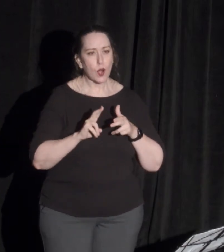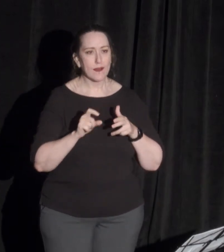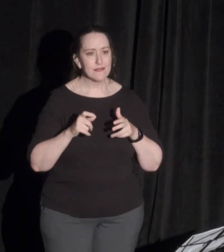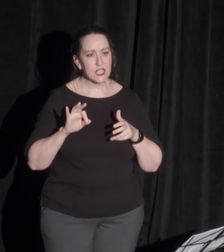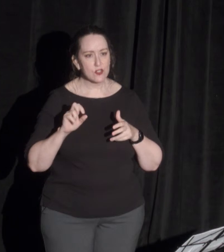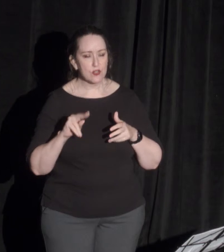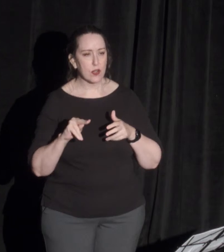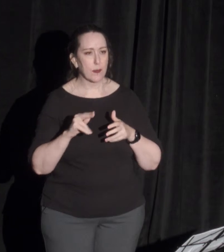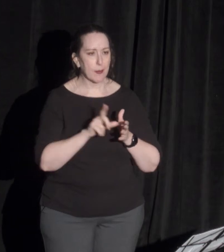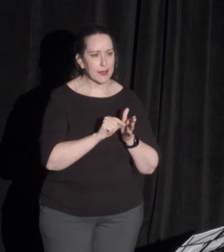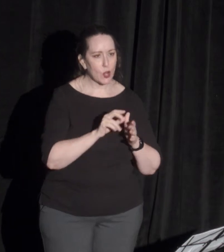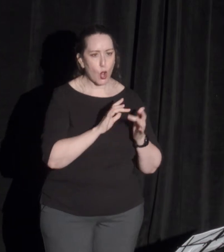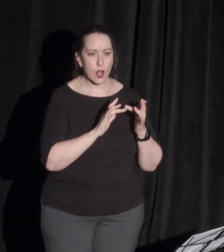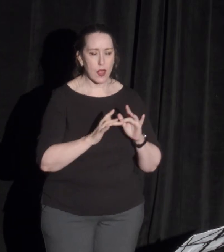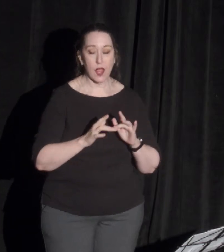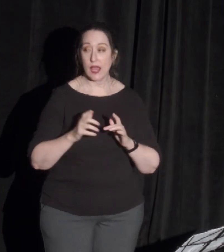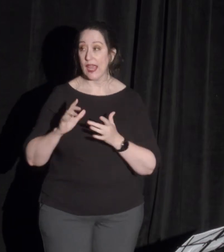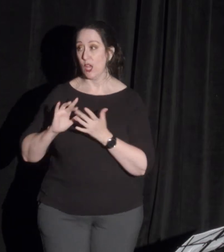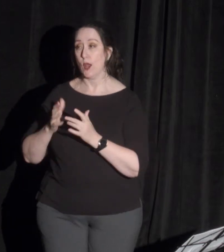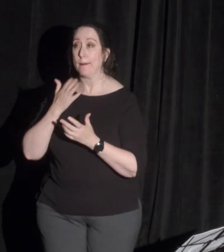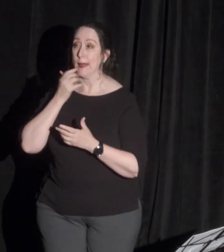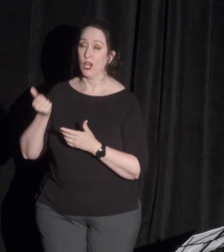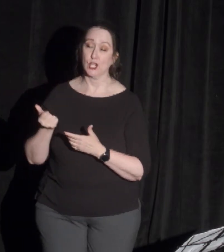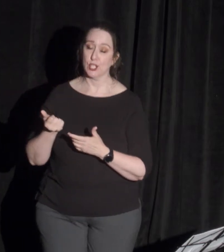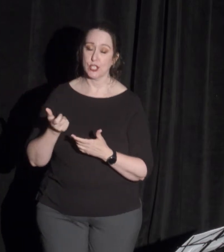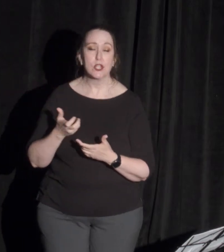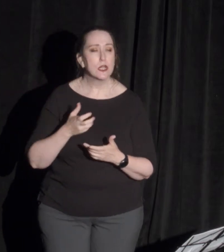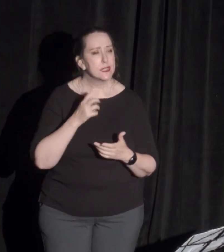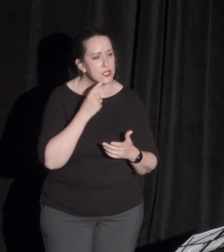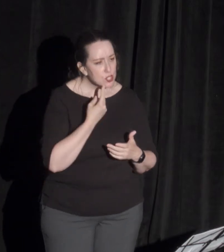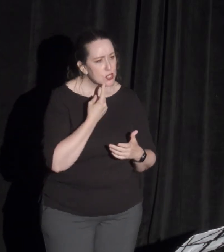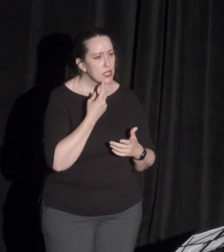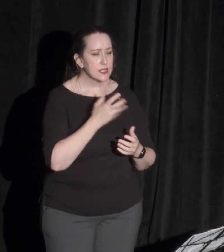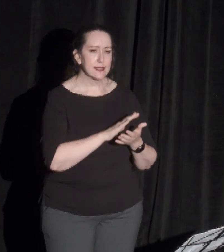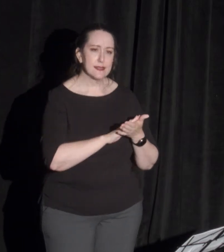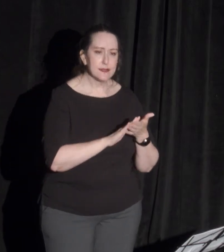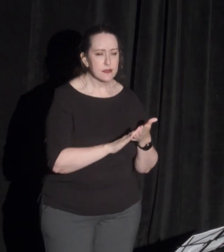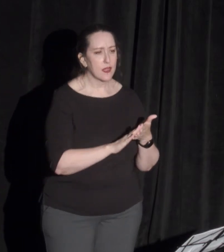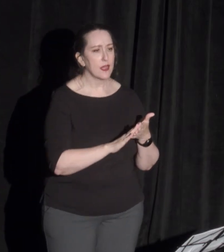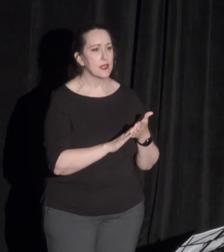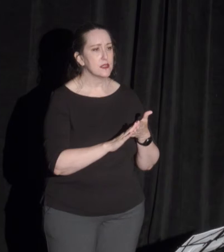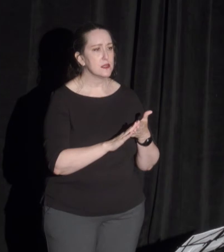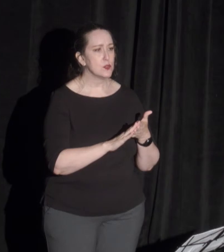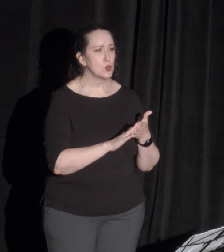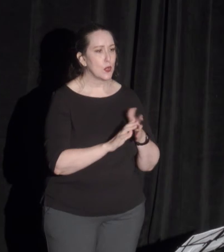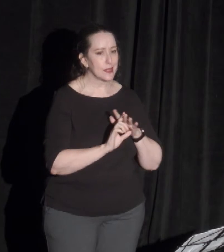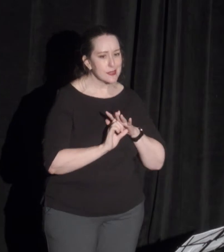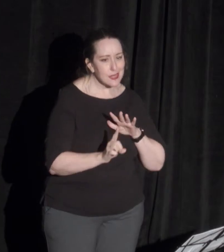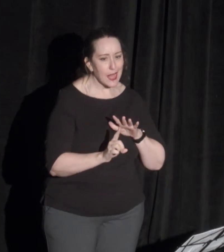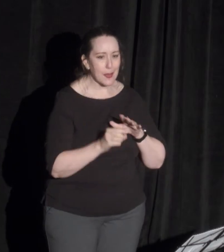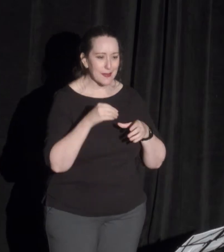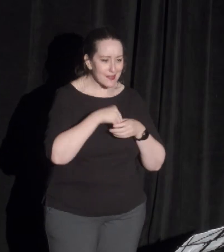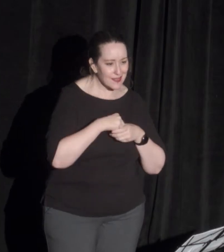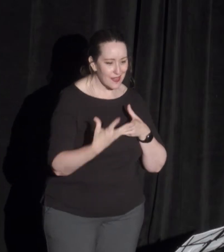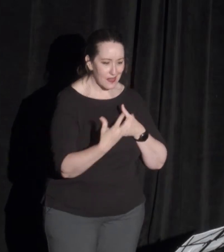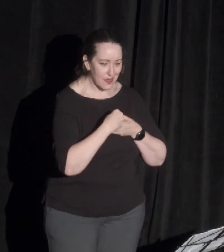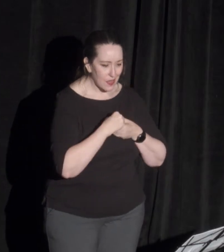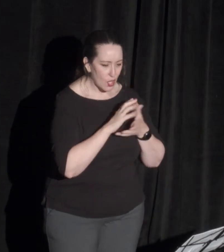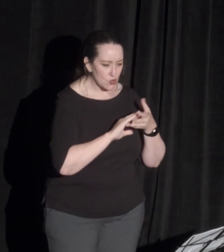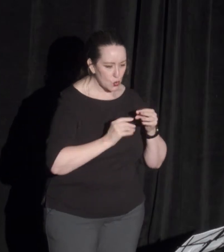It's made the internet way better. I mean, seriously, it's so nice to be able to escape into a story instead of just gazing into